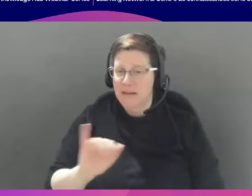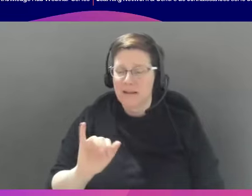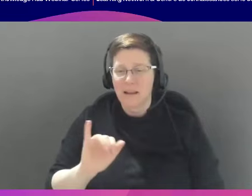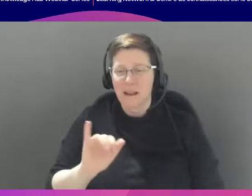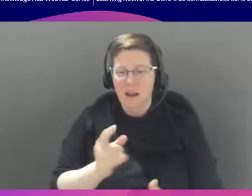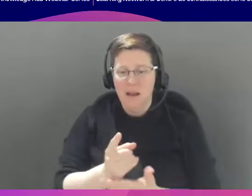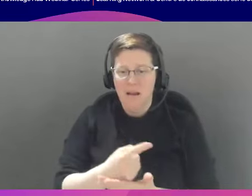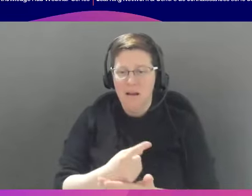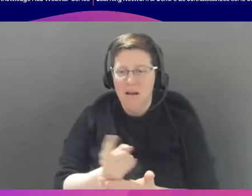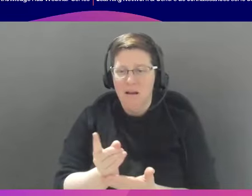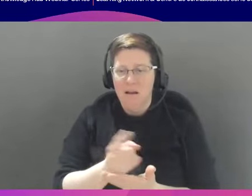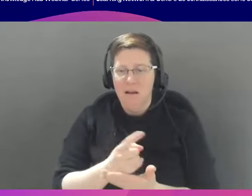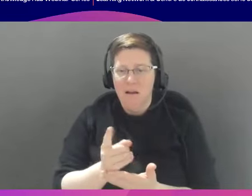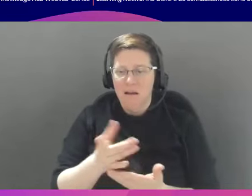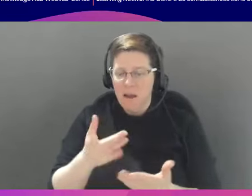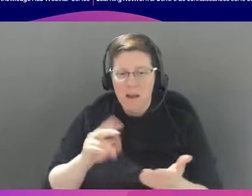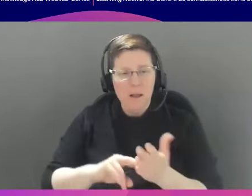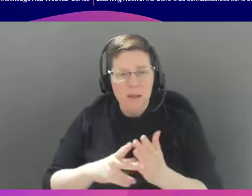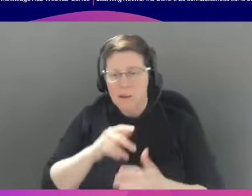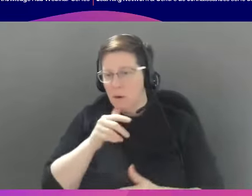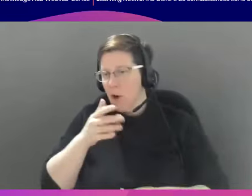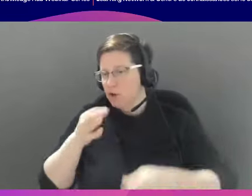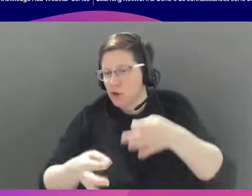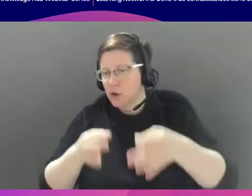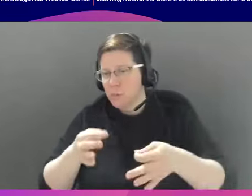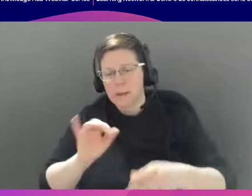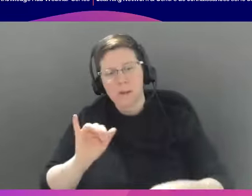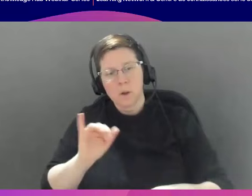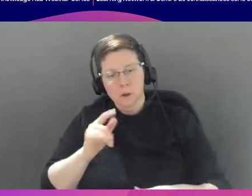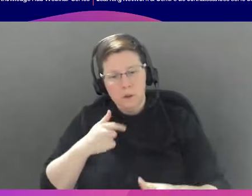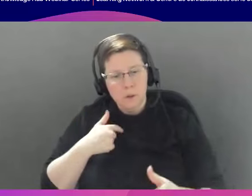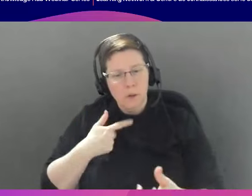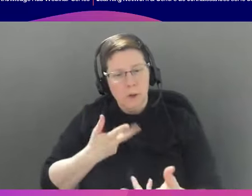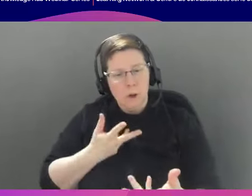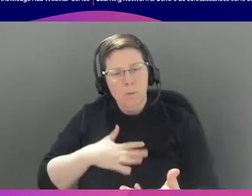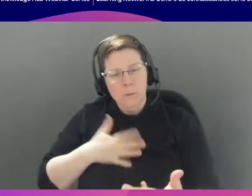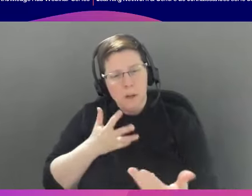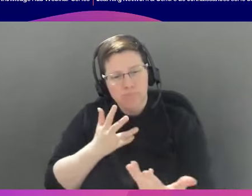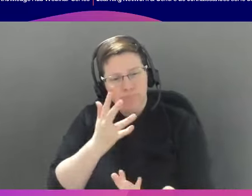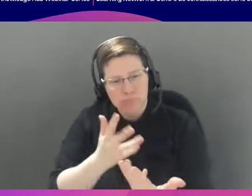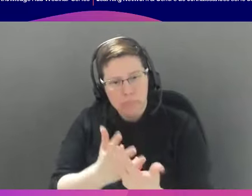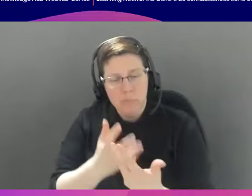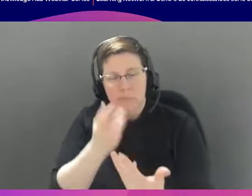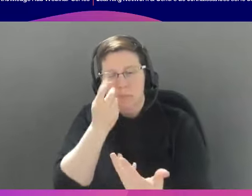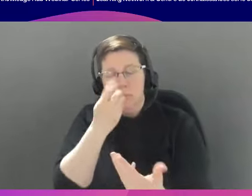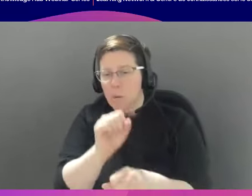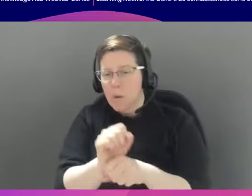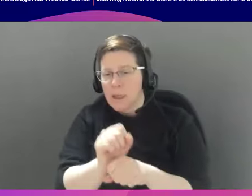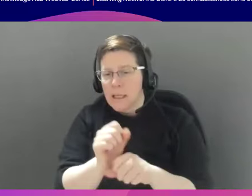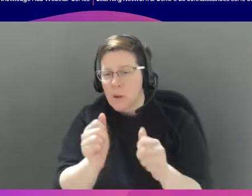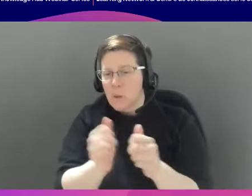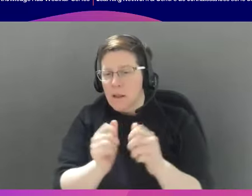like non-judgment and meeting the client where they are at. But when it comes to working with clients who